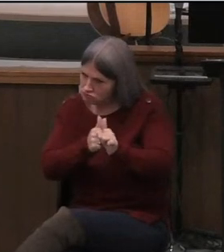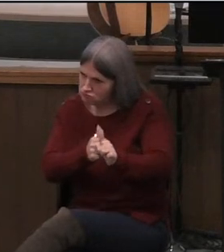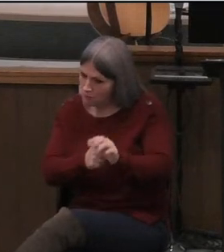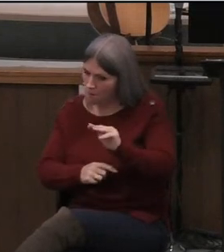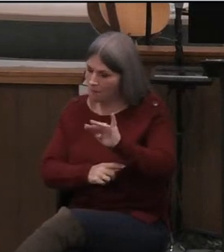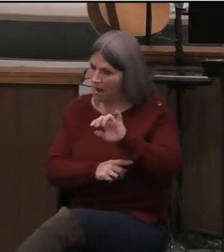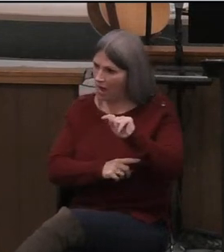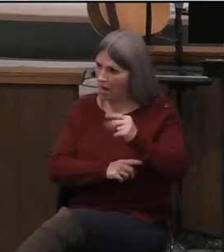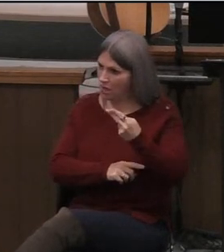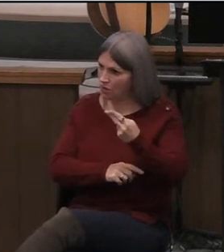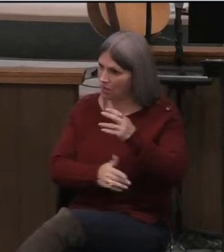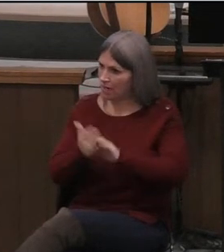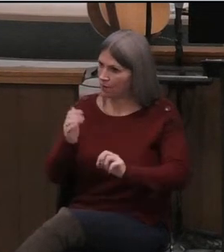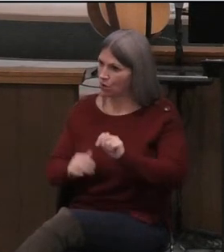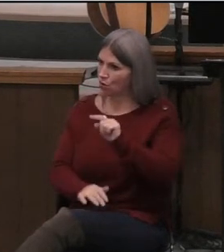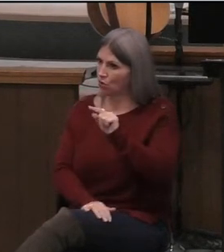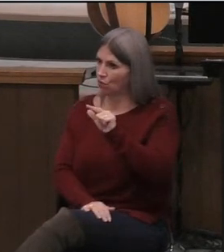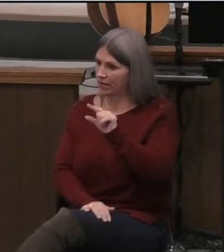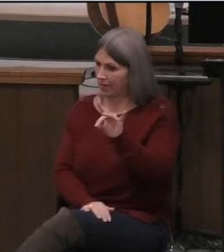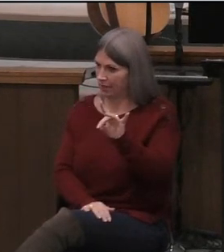Matthew 28